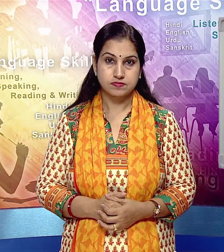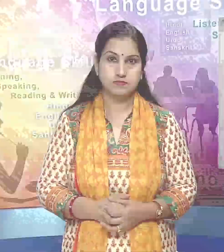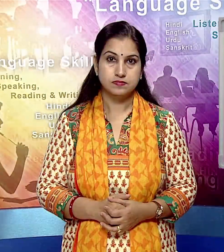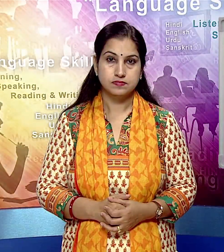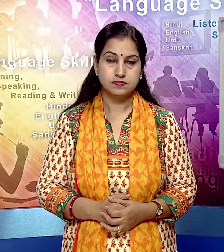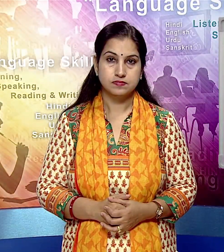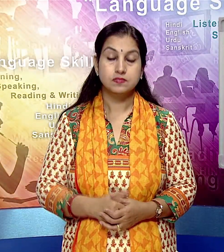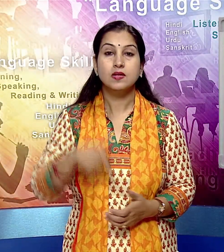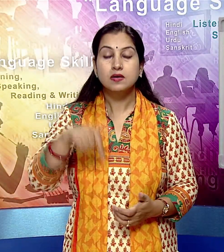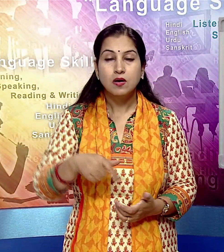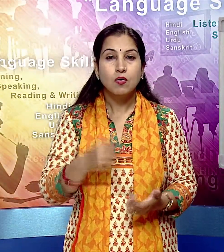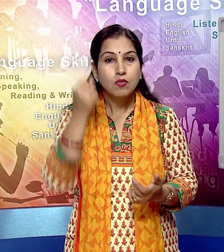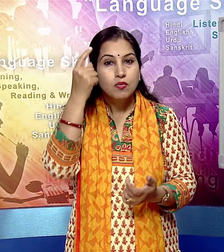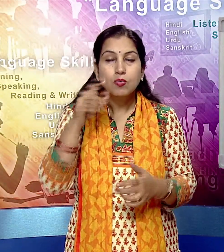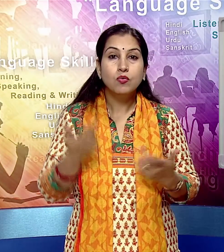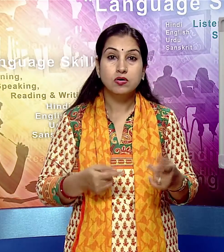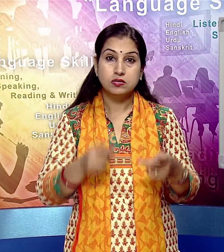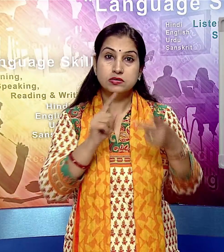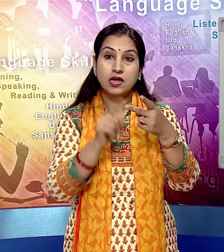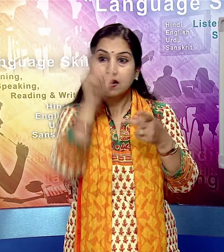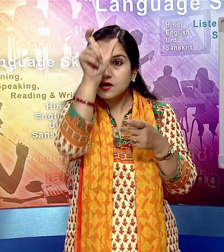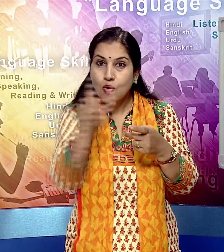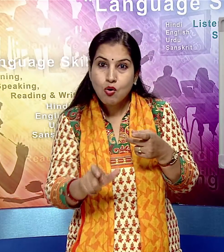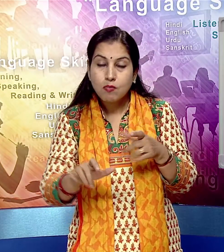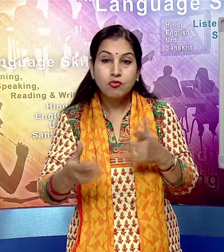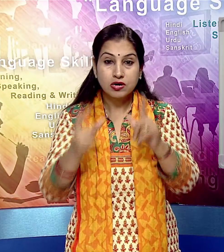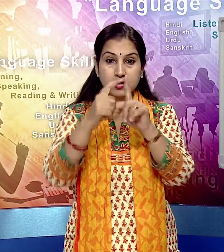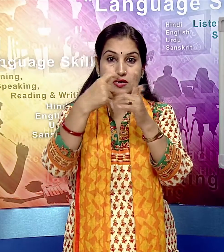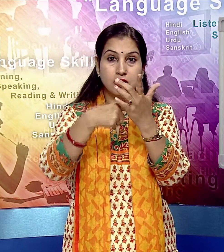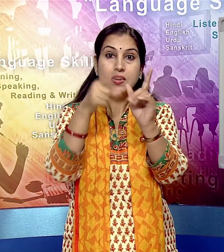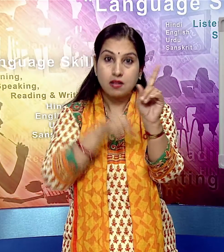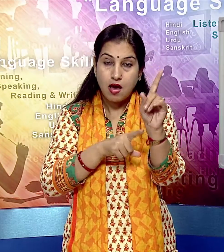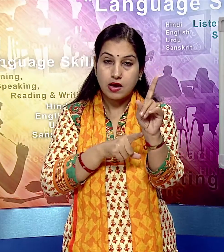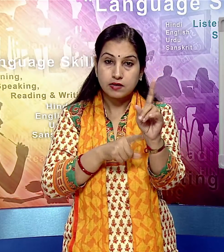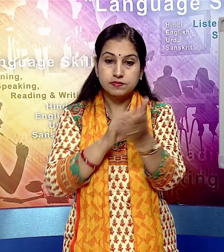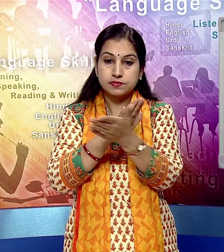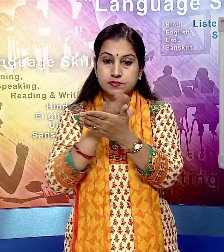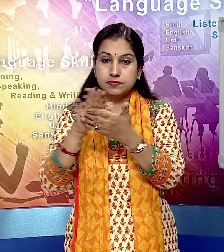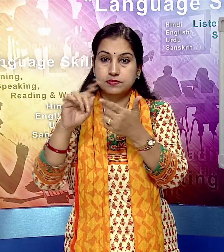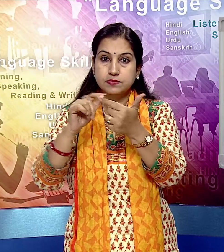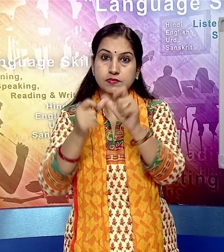Now let's understand the second column, that is cooking by dry heat.